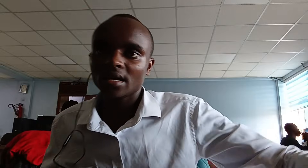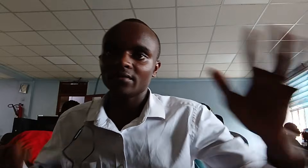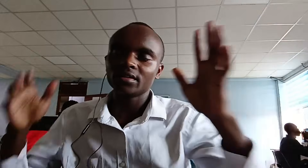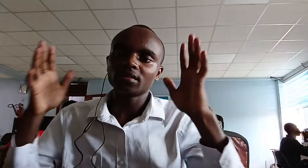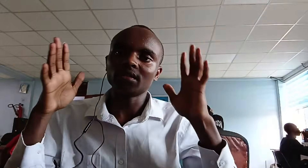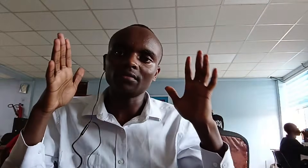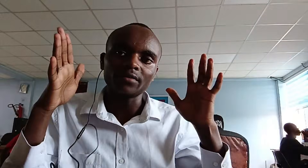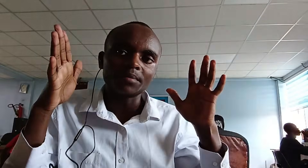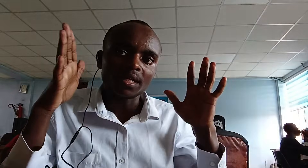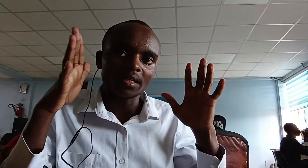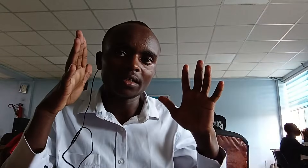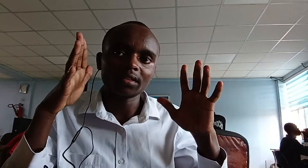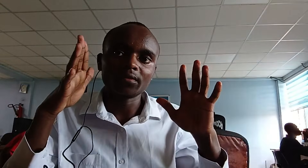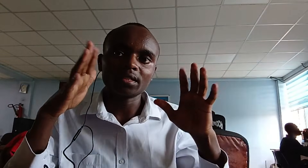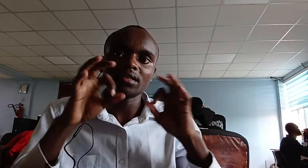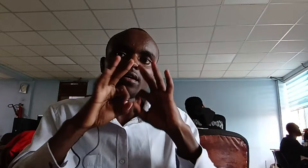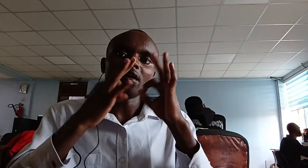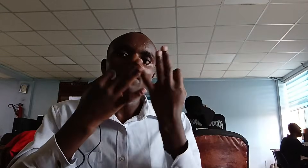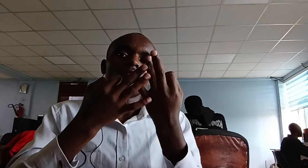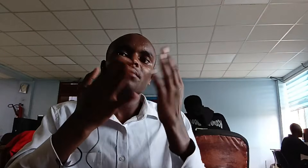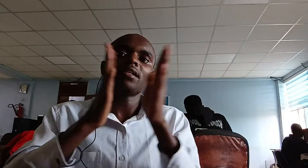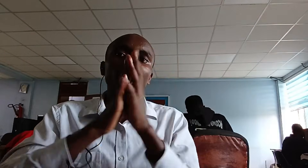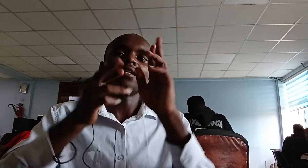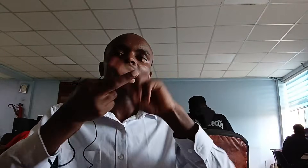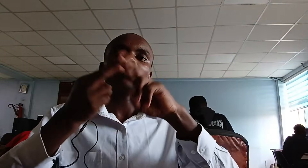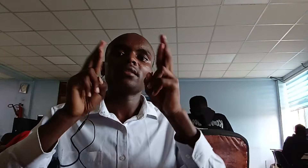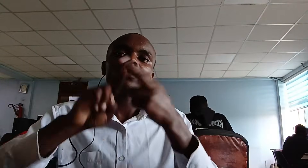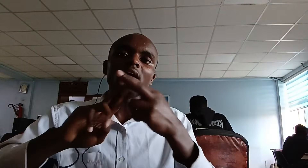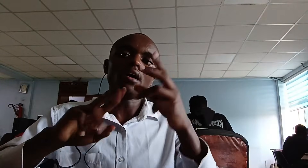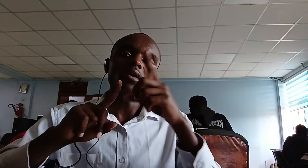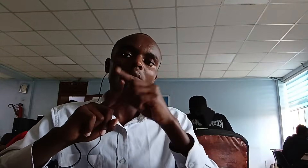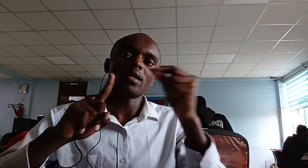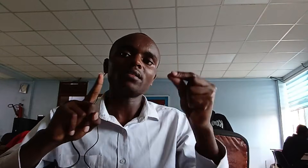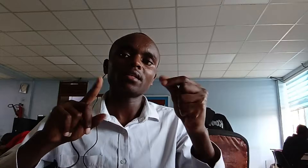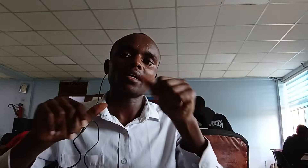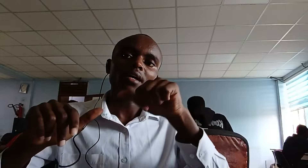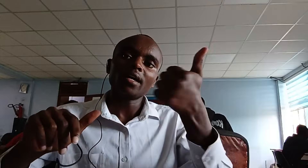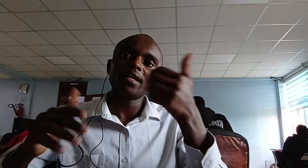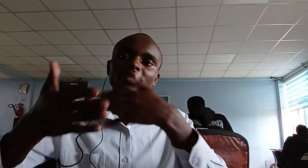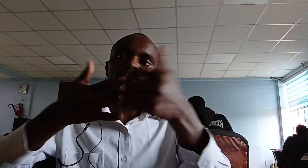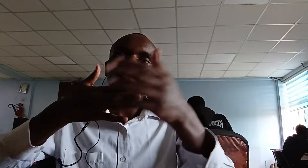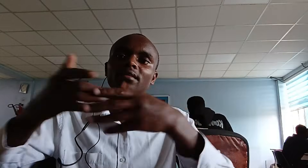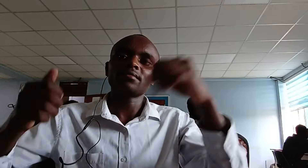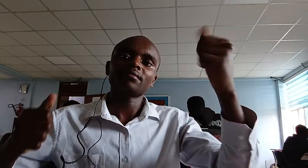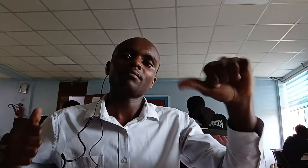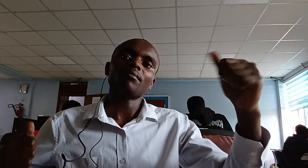haven't signed or family and related words, family and related words, any sign, bado